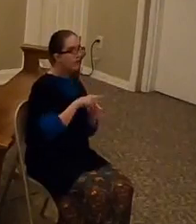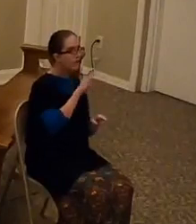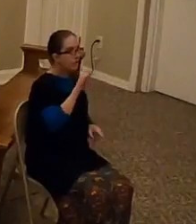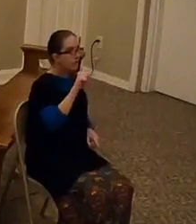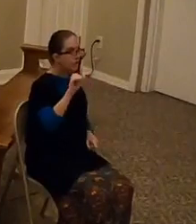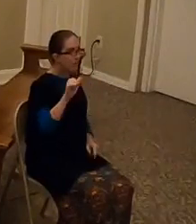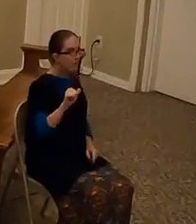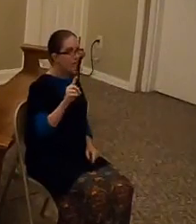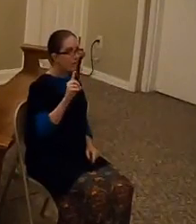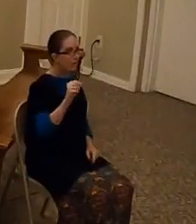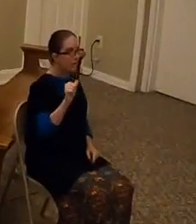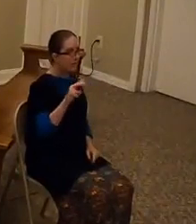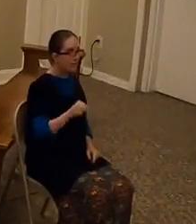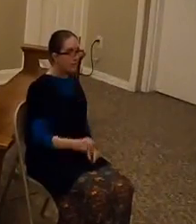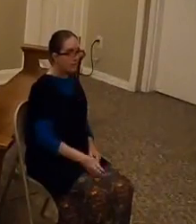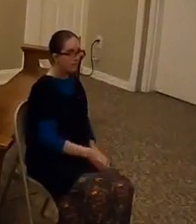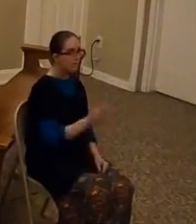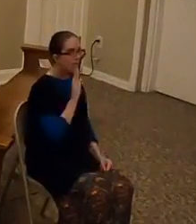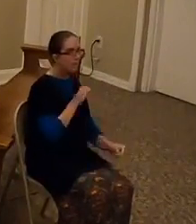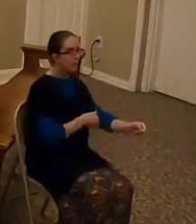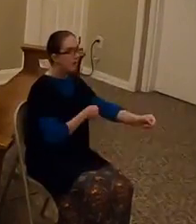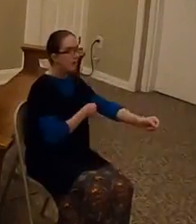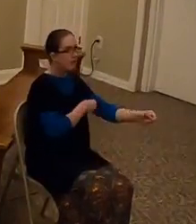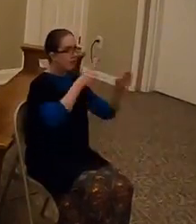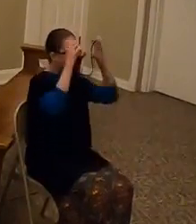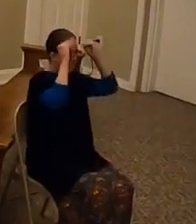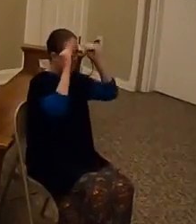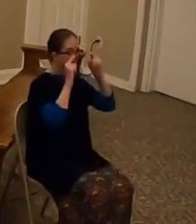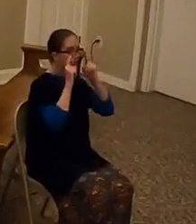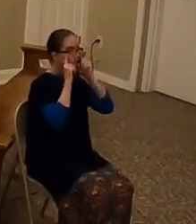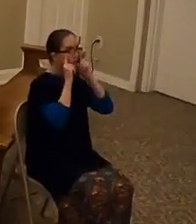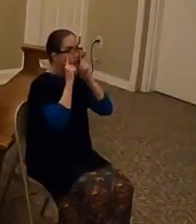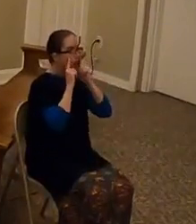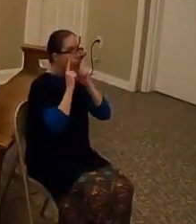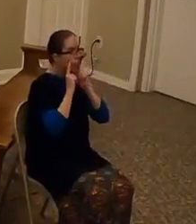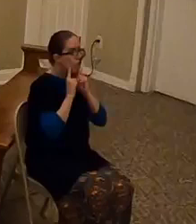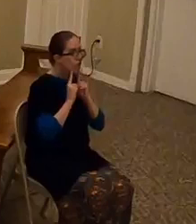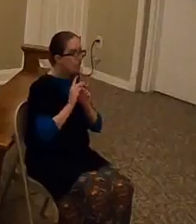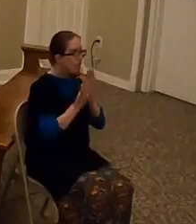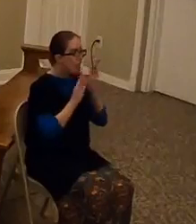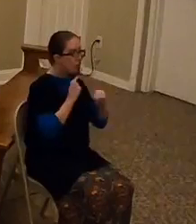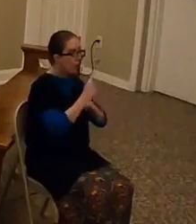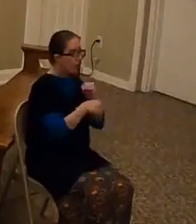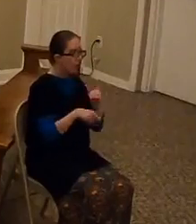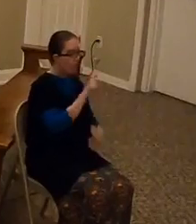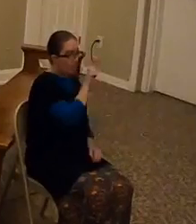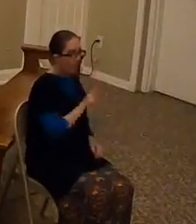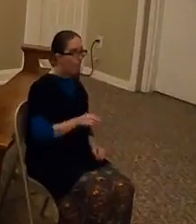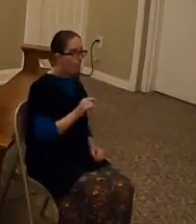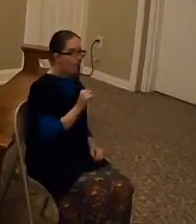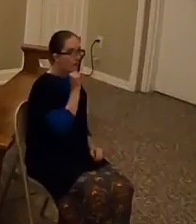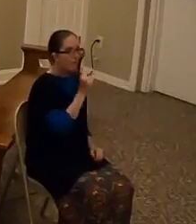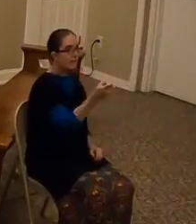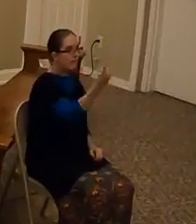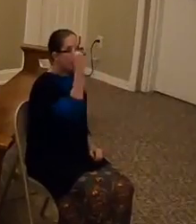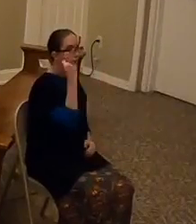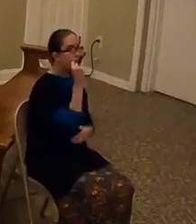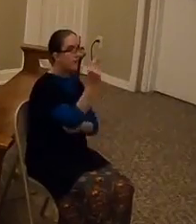Davis as she'll be teaching us, and tears will be rolling down her cheeks as she's talking about that the Lord's coming back.